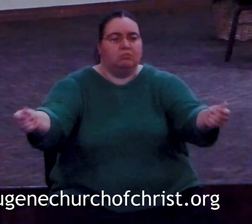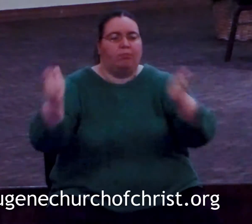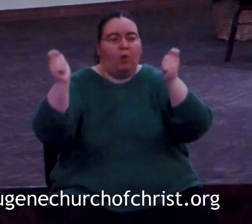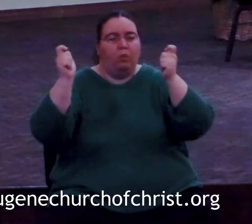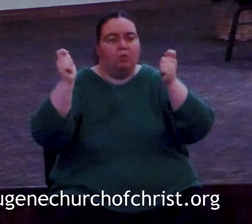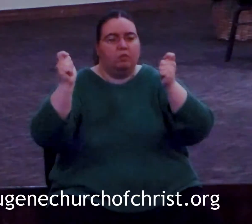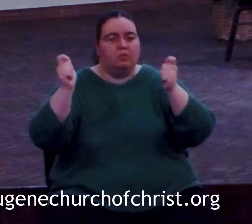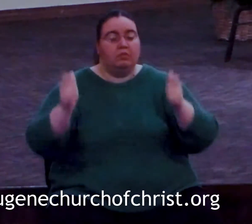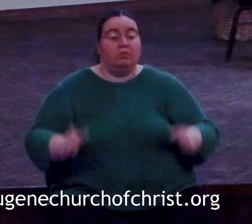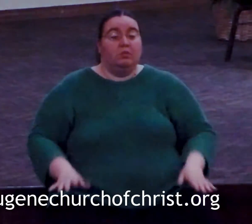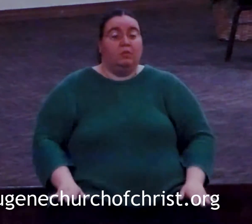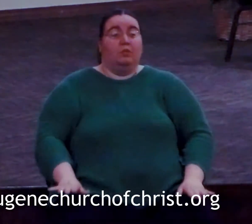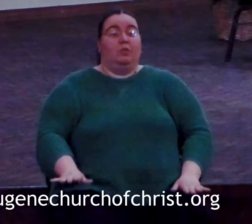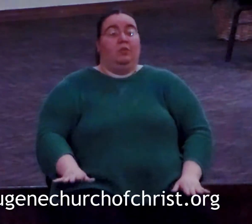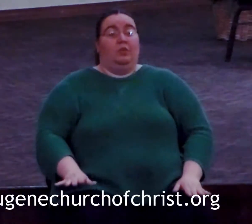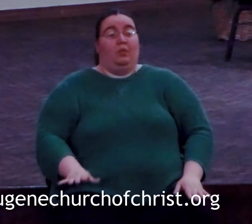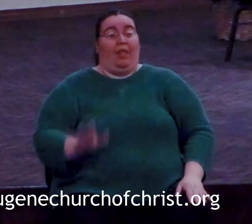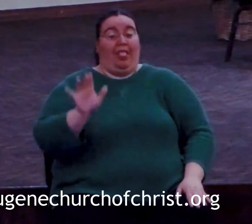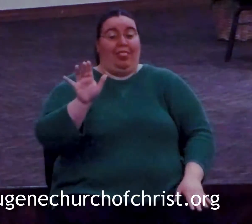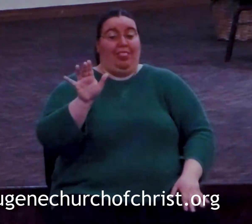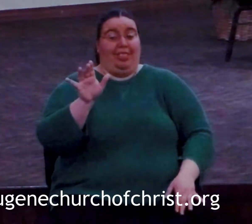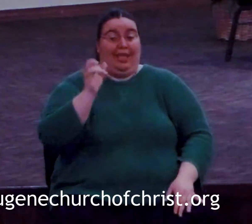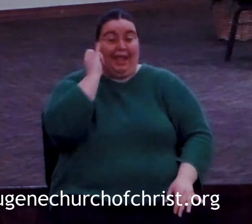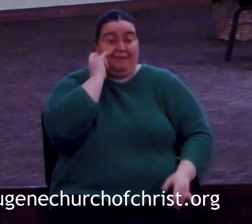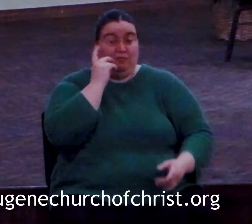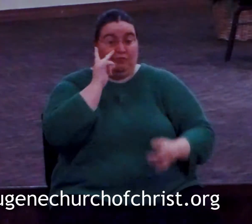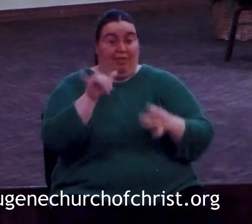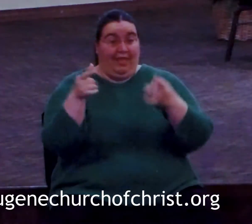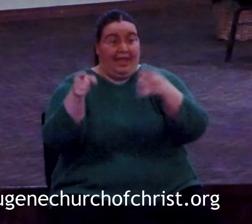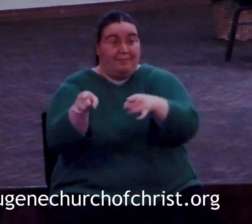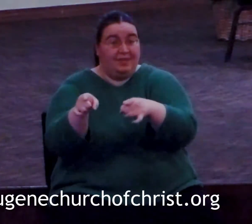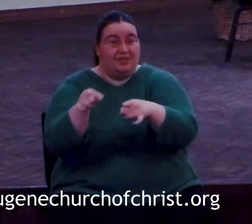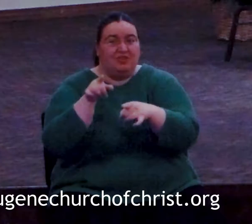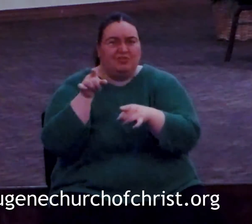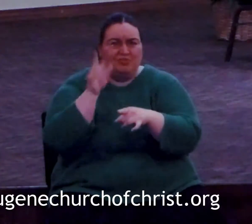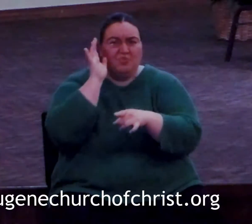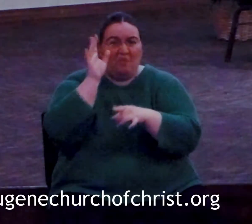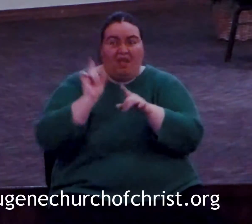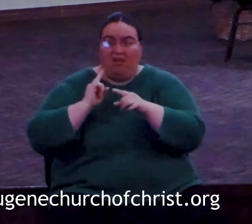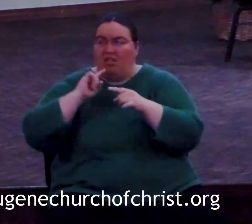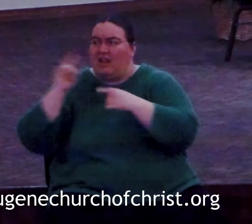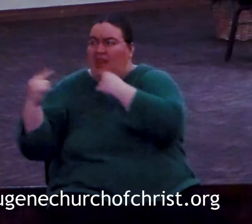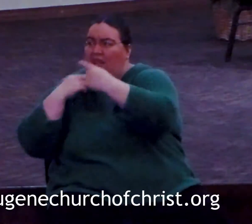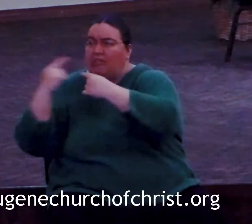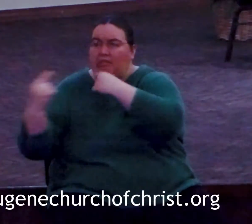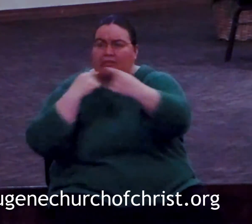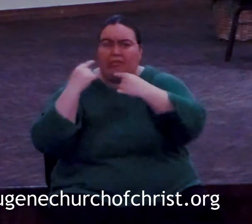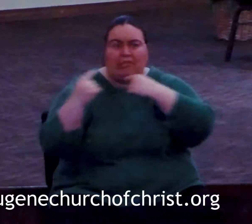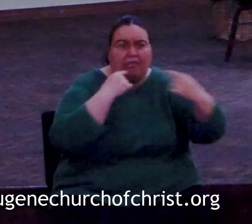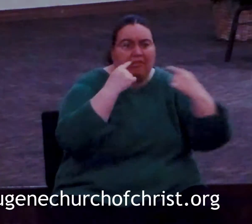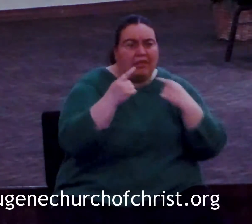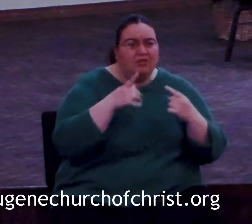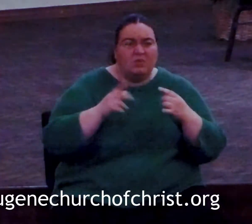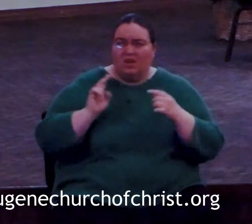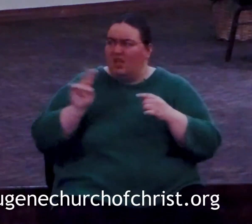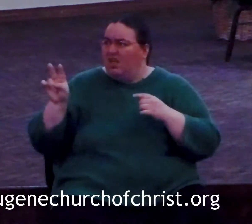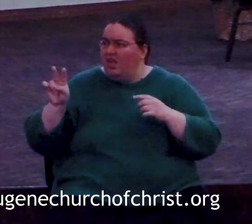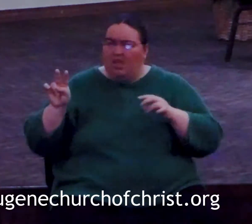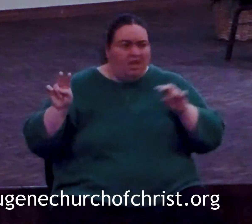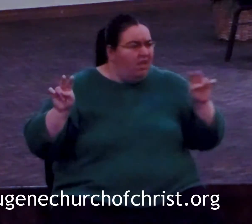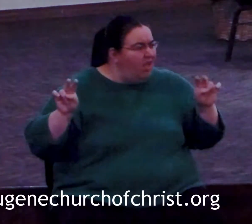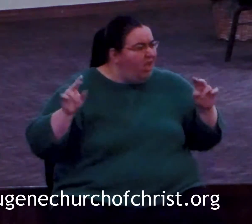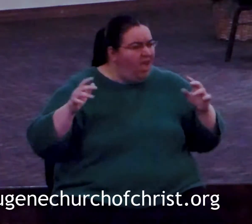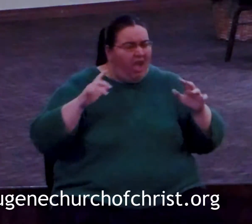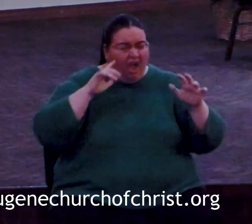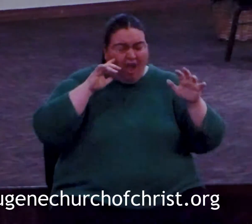I would imagine that's a story you would tell for a while if you saw it happen. I would imagine you would look to the people around you, blown